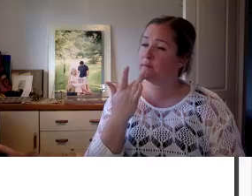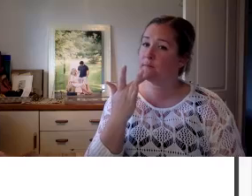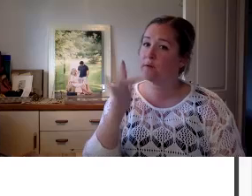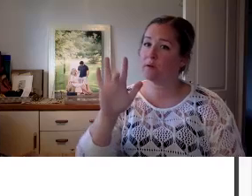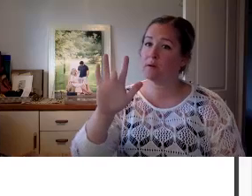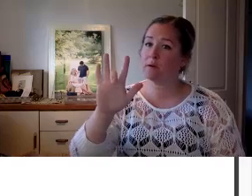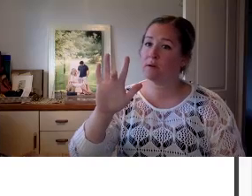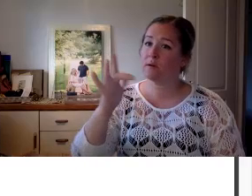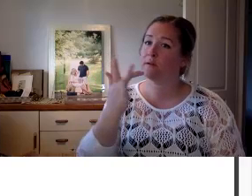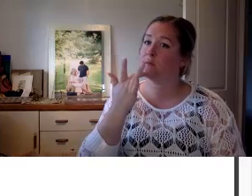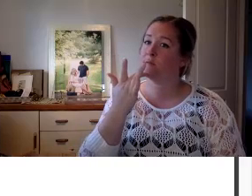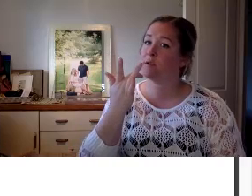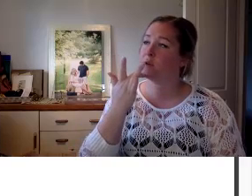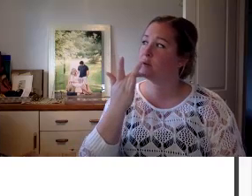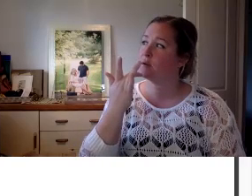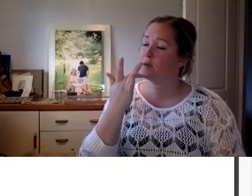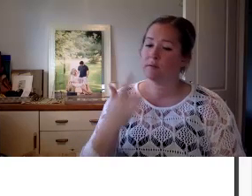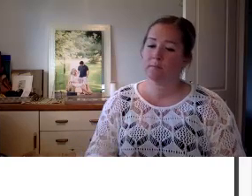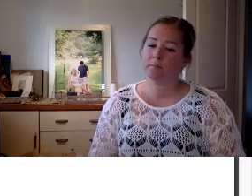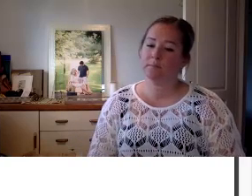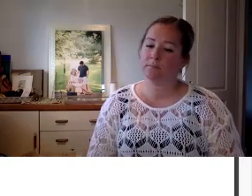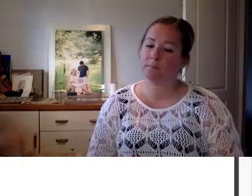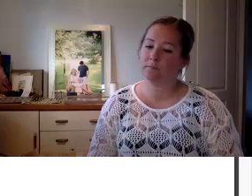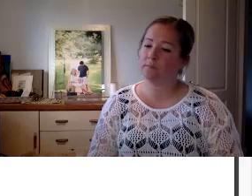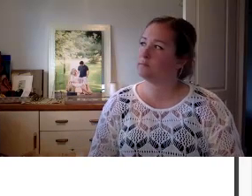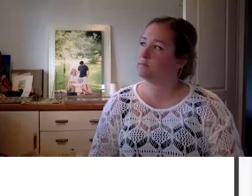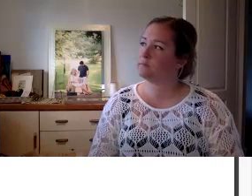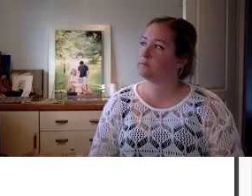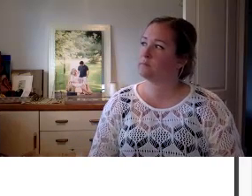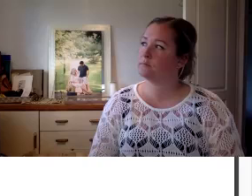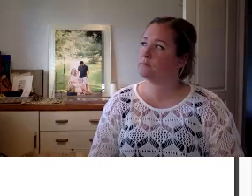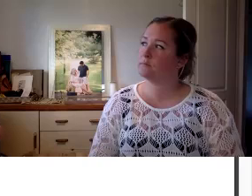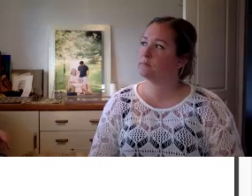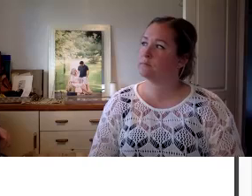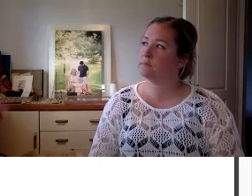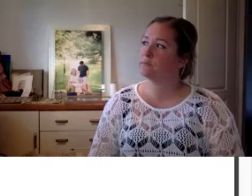Favorite, that's the word for favorite. Use your middle finger there and show it your favorite and do expression.